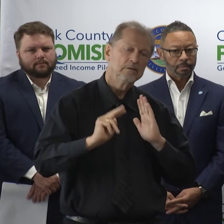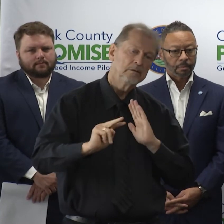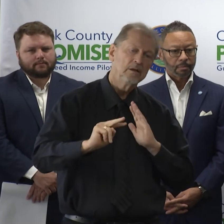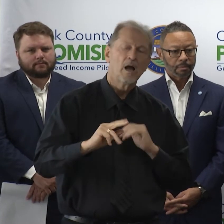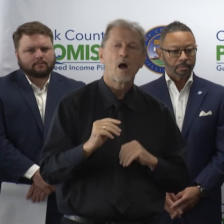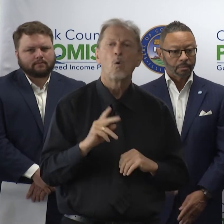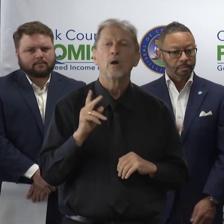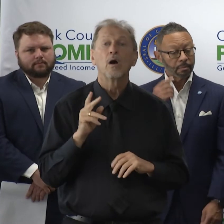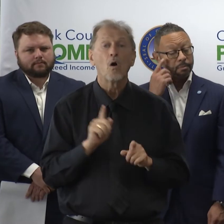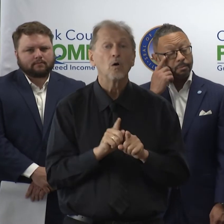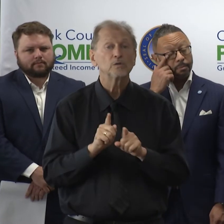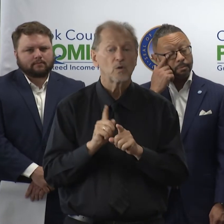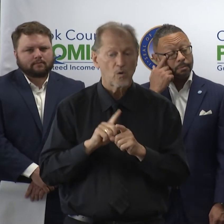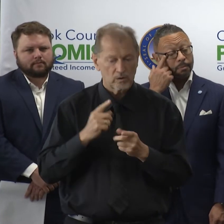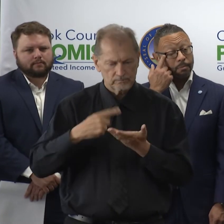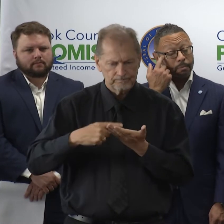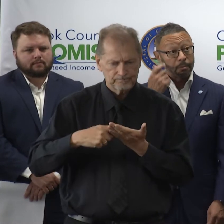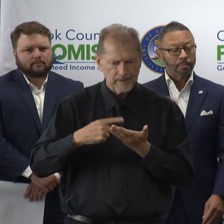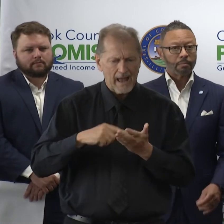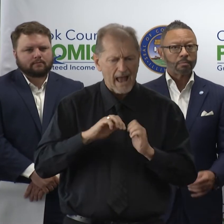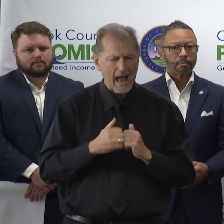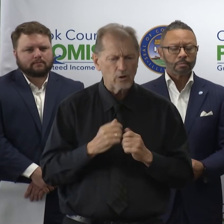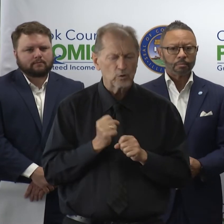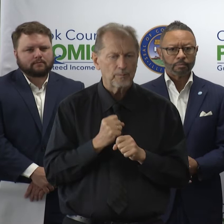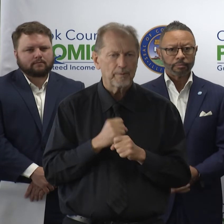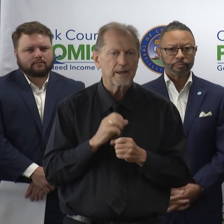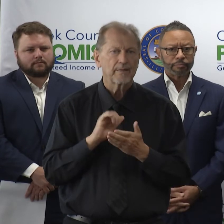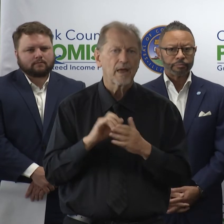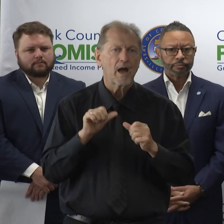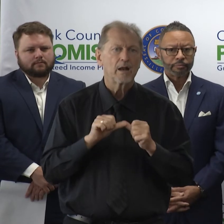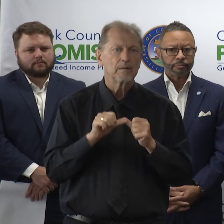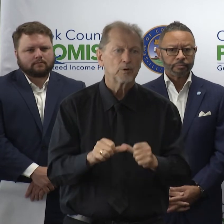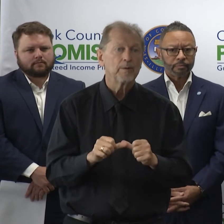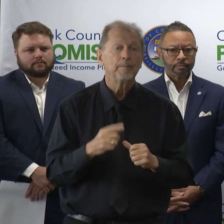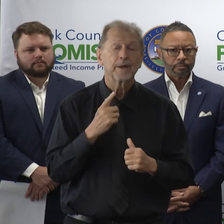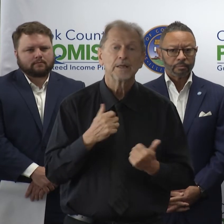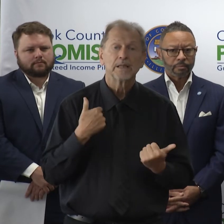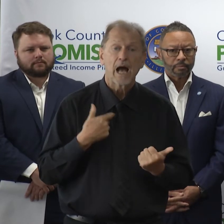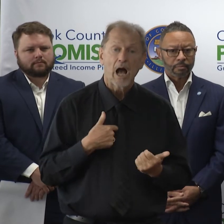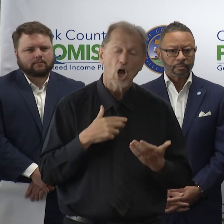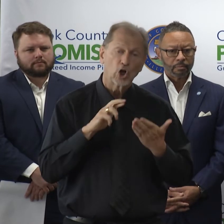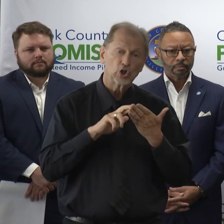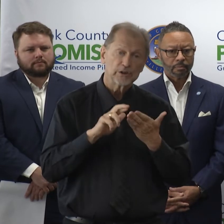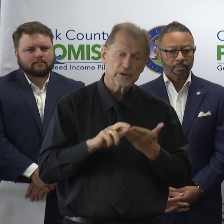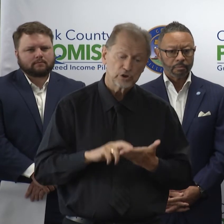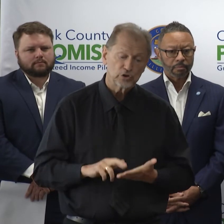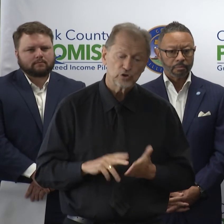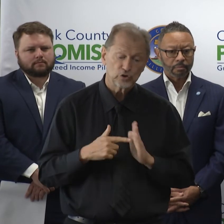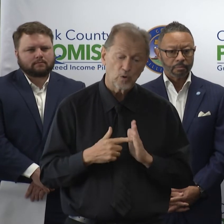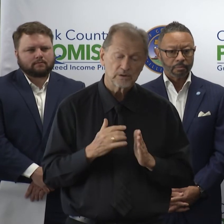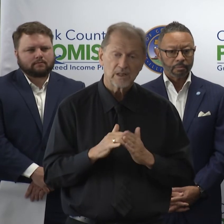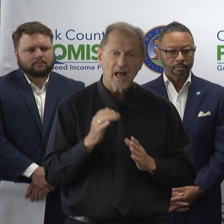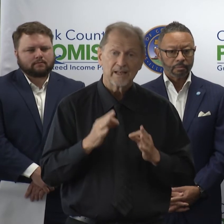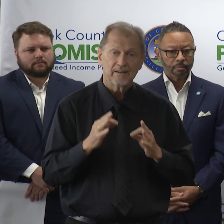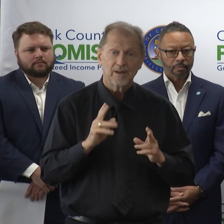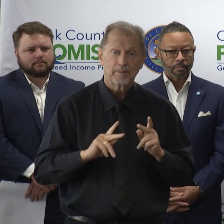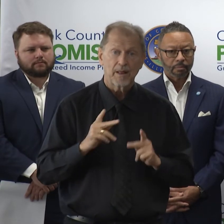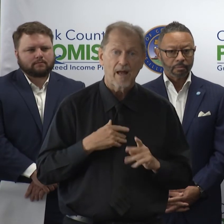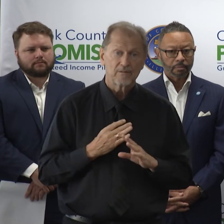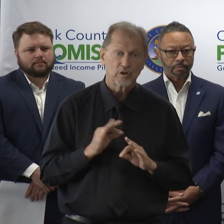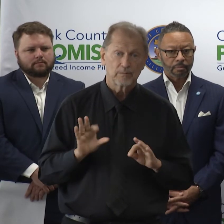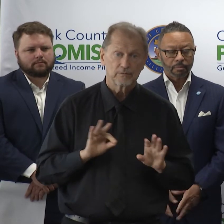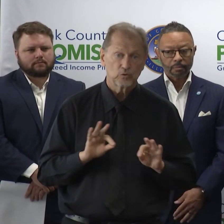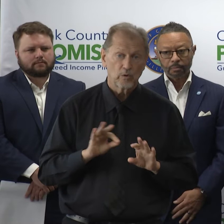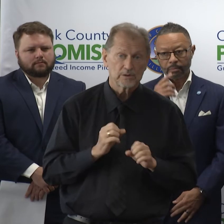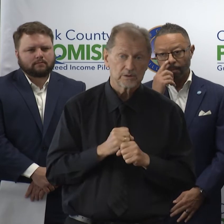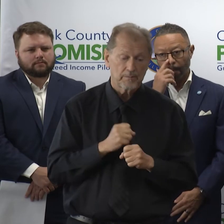permanent fixture in their public policy, because our decade plus experience shows that when people have the freedom and choice to make